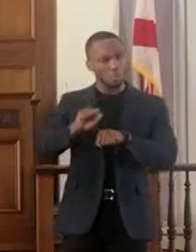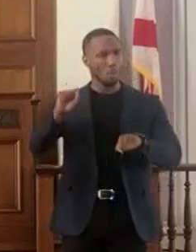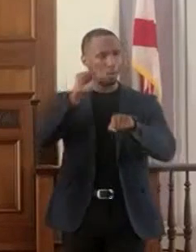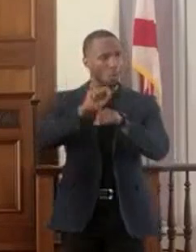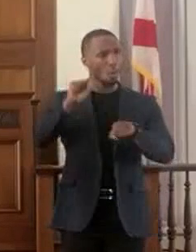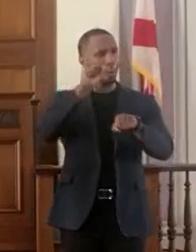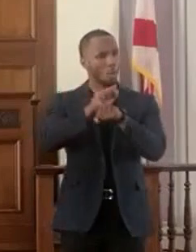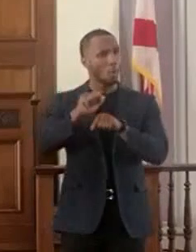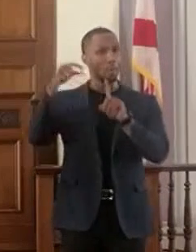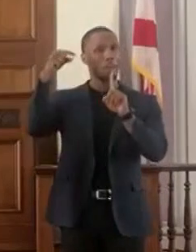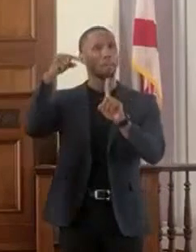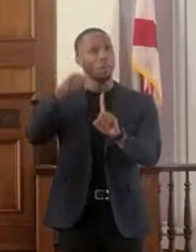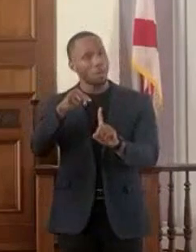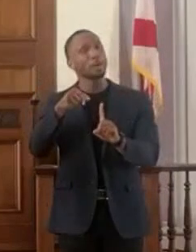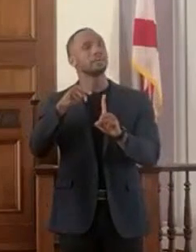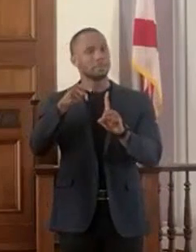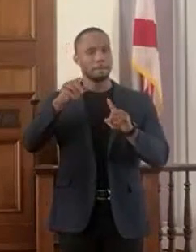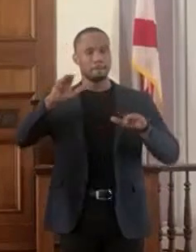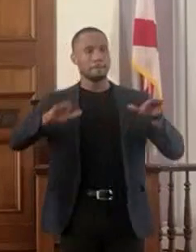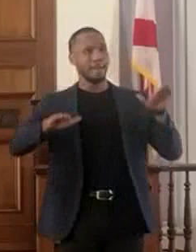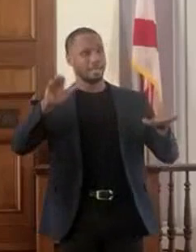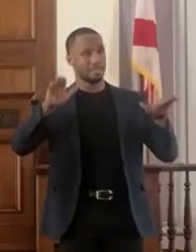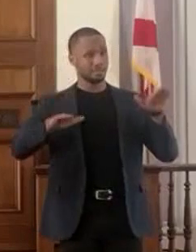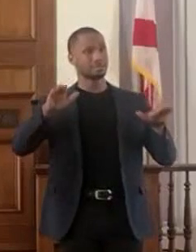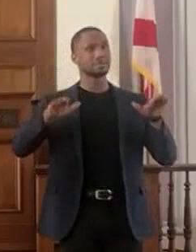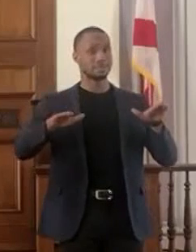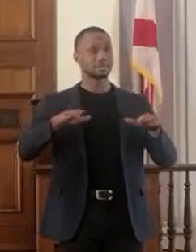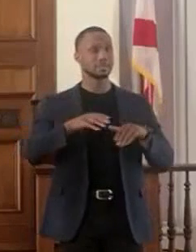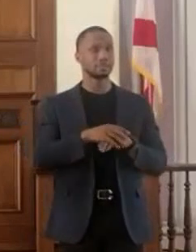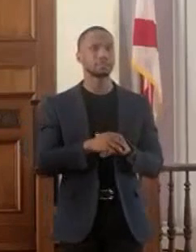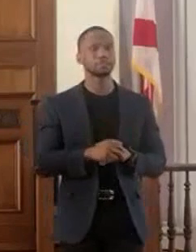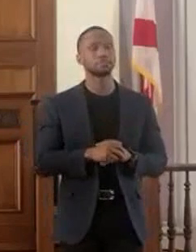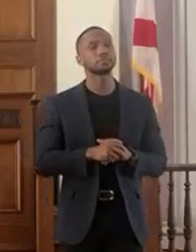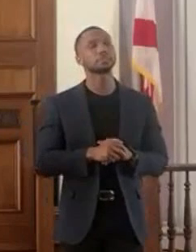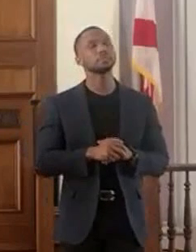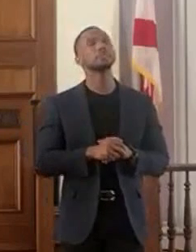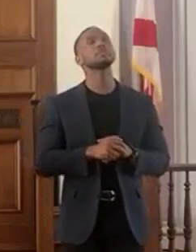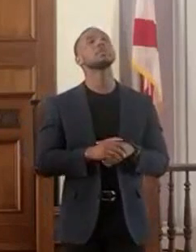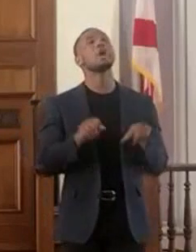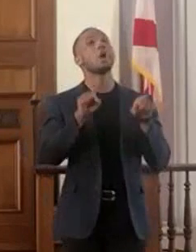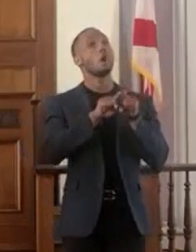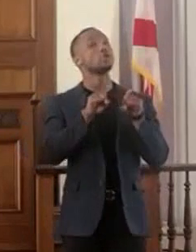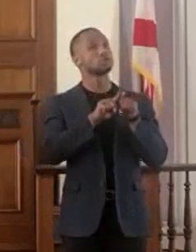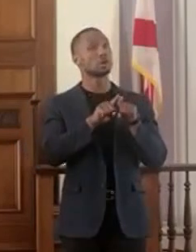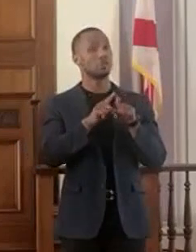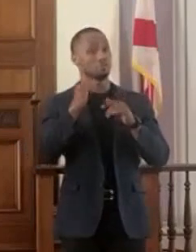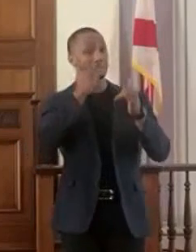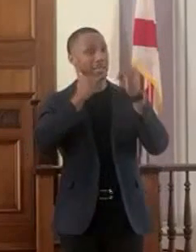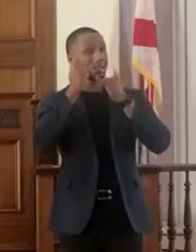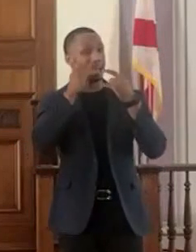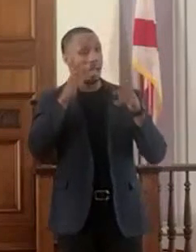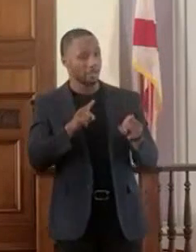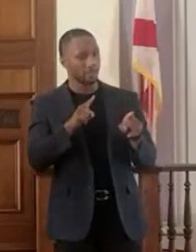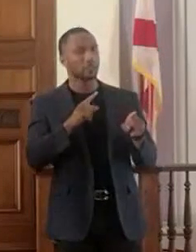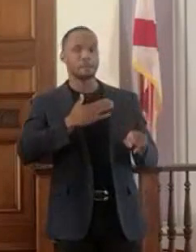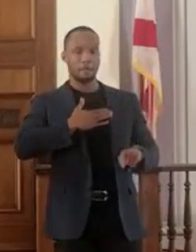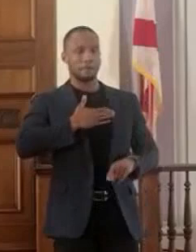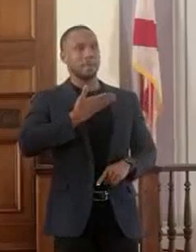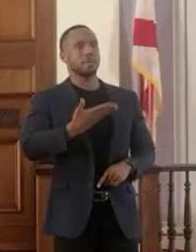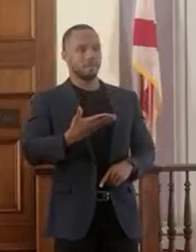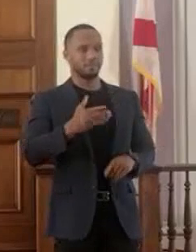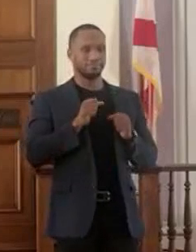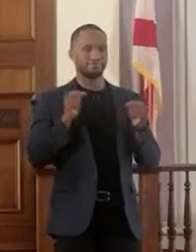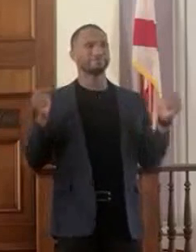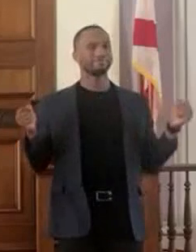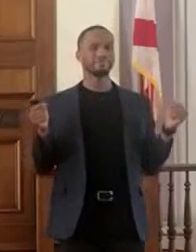of bringing about a sense of balance to all of this. We've also admitted when we made mistakes, and we've done that a few